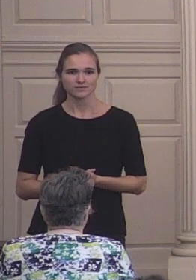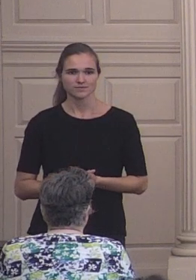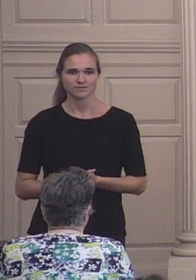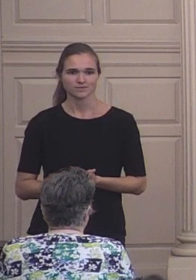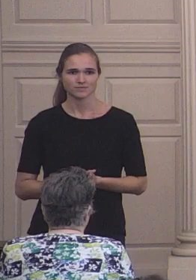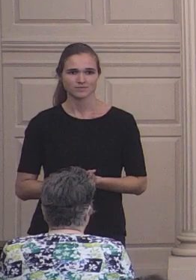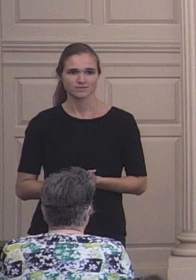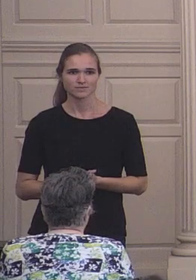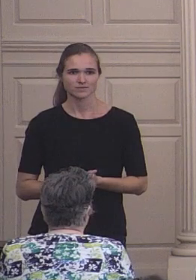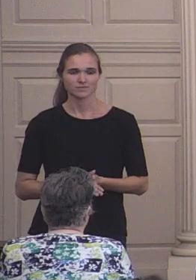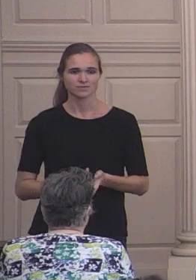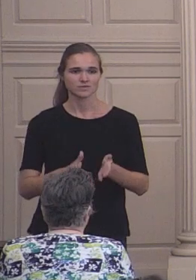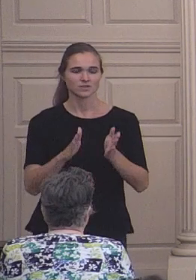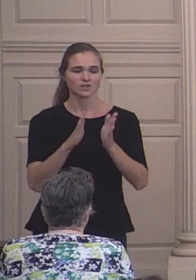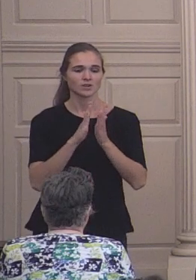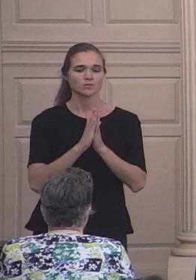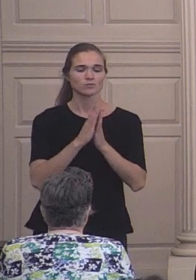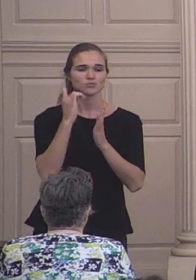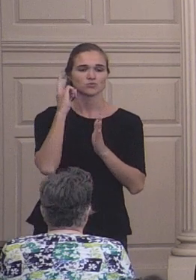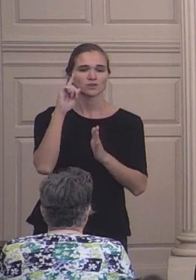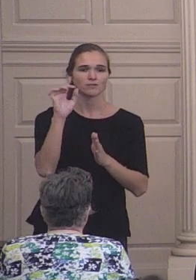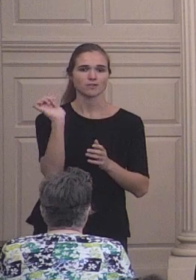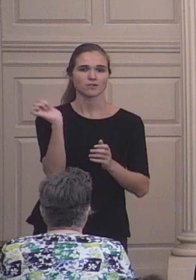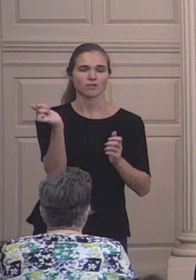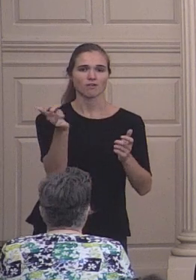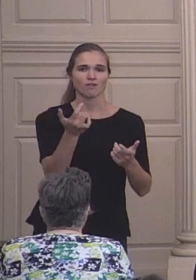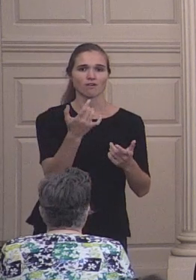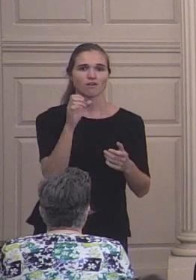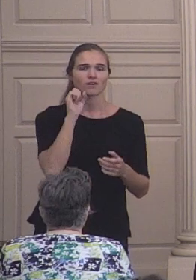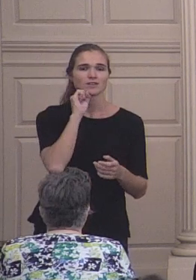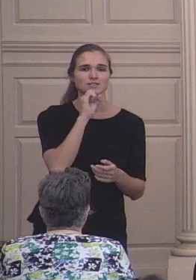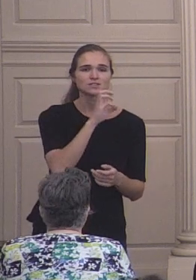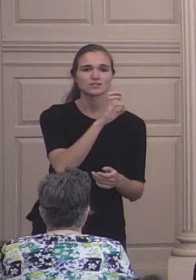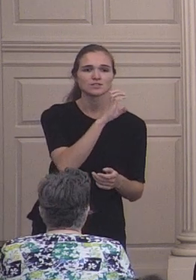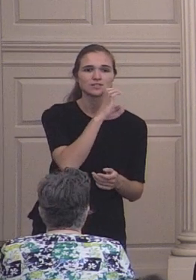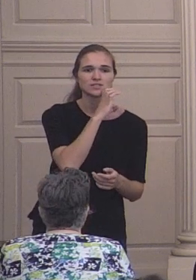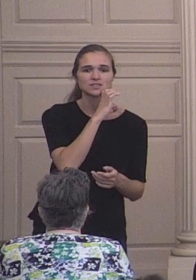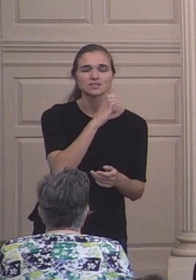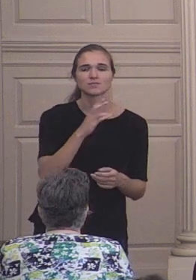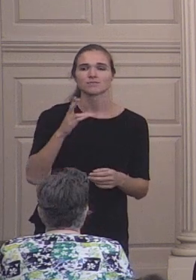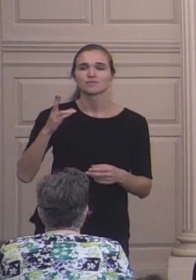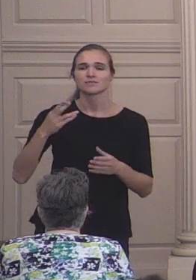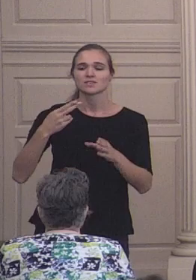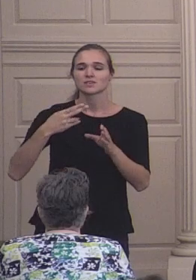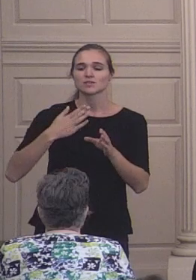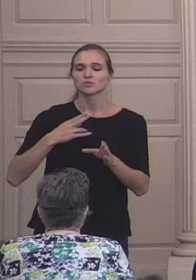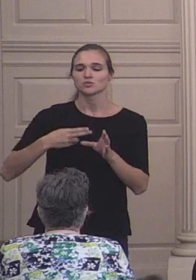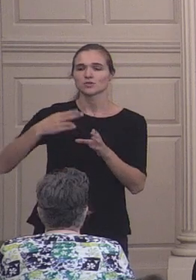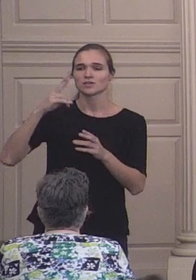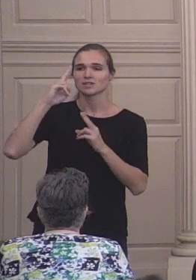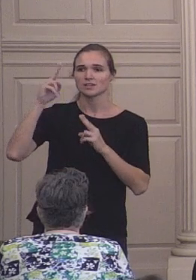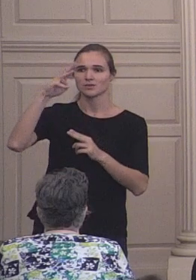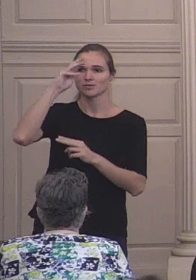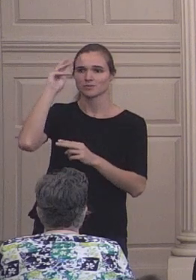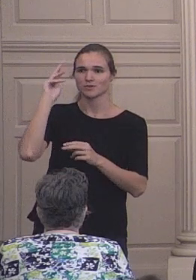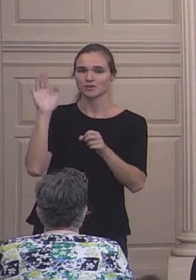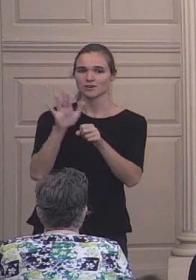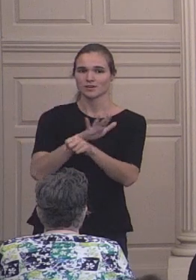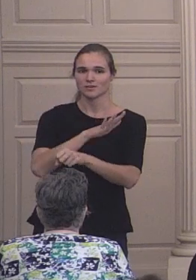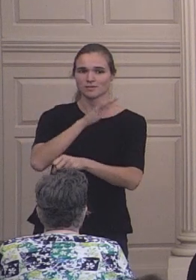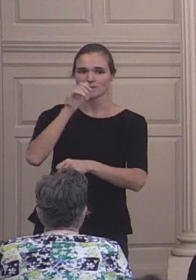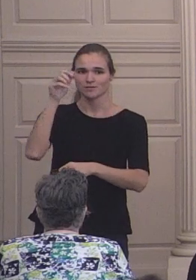Amen. A prayer for all the elderly and grandparents. Hail Mary, full of grace, the Lord is with